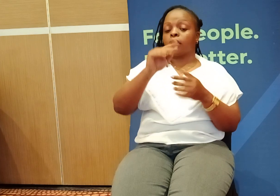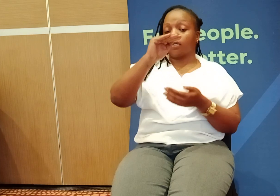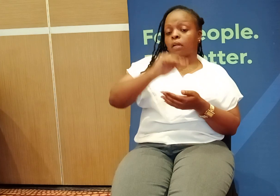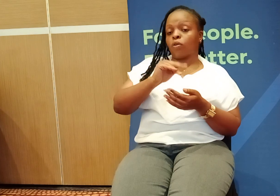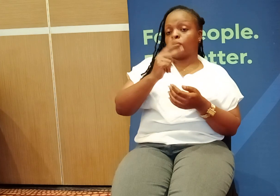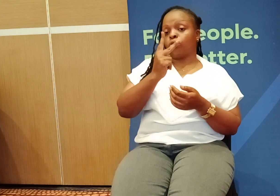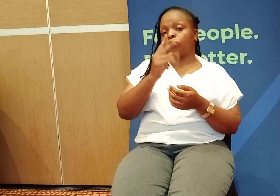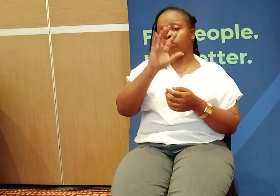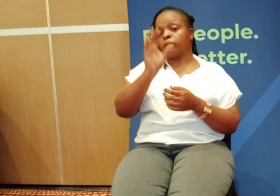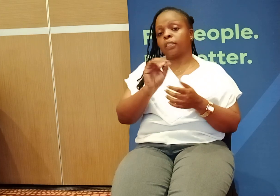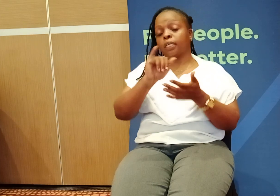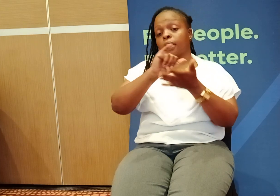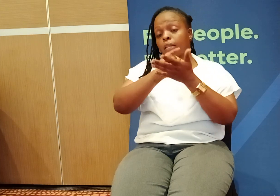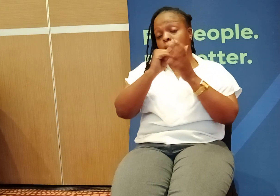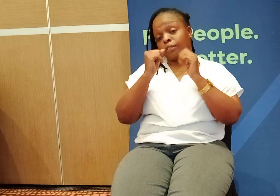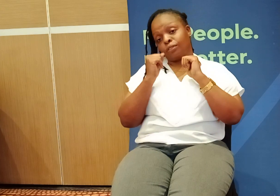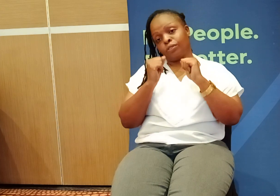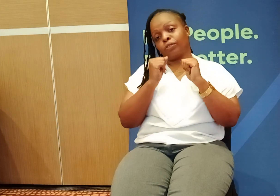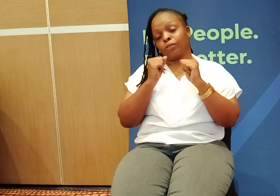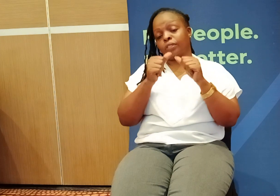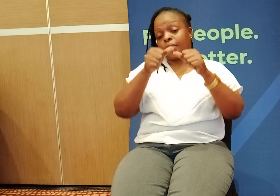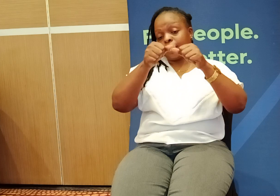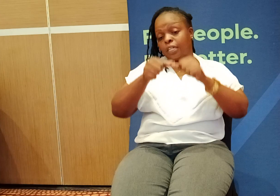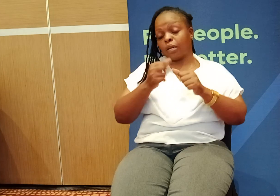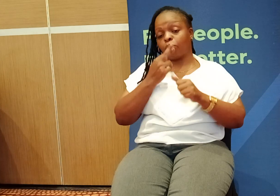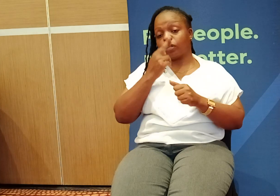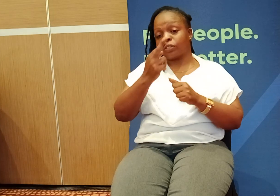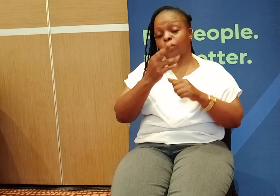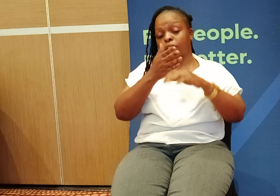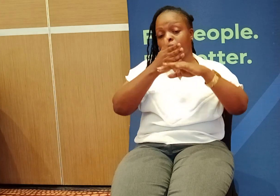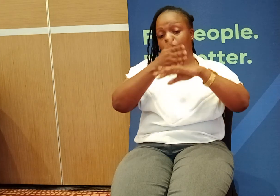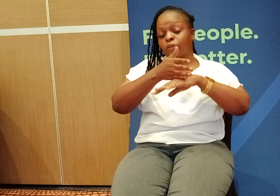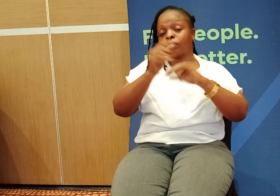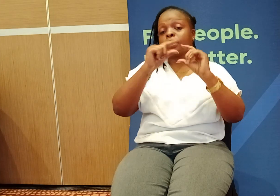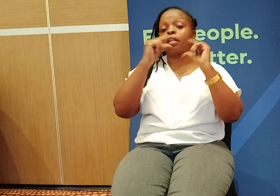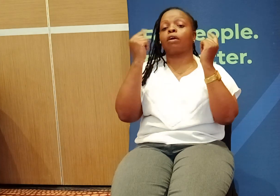very strong, sustainable results across the group.